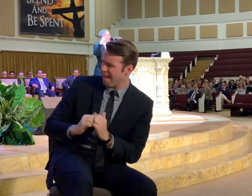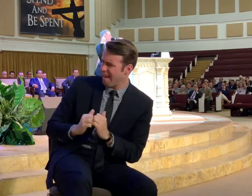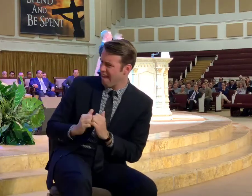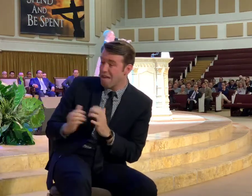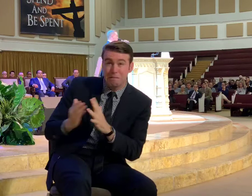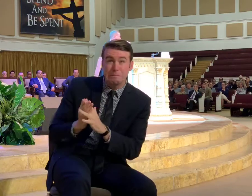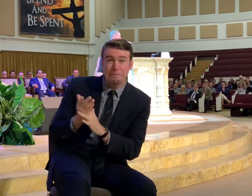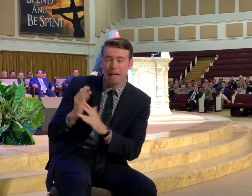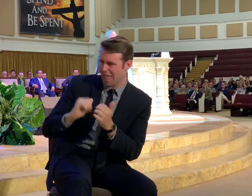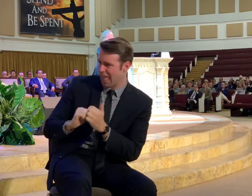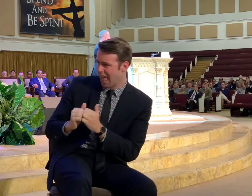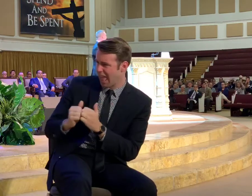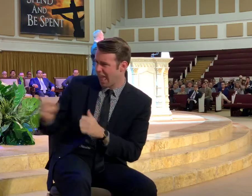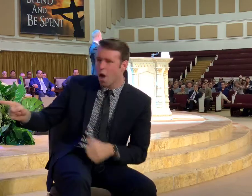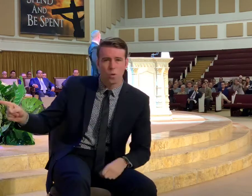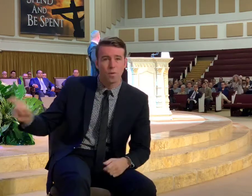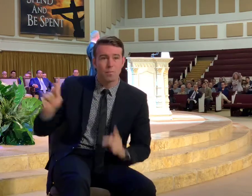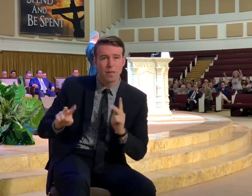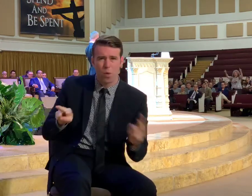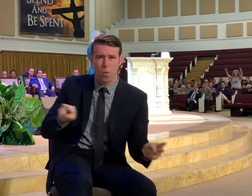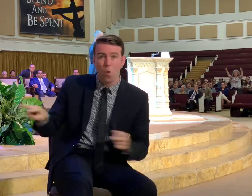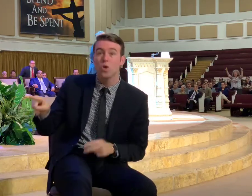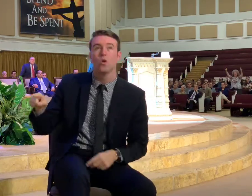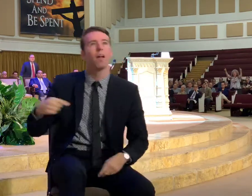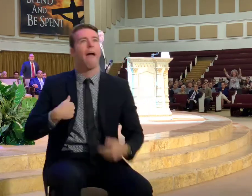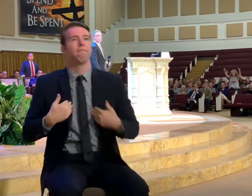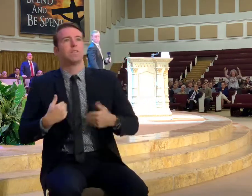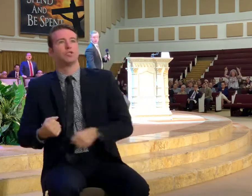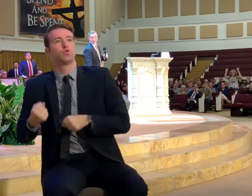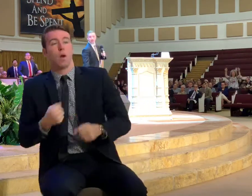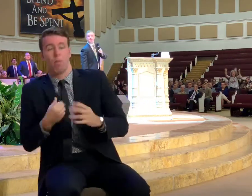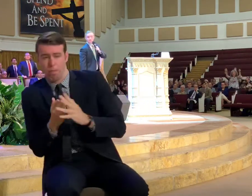when nothing else would. You got a strength that carried.